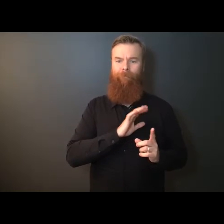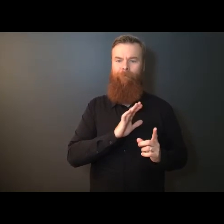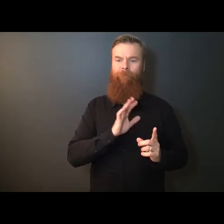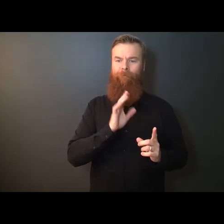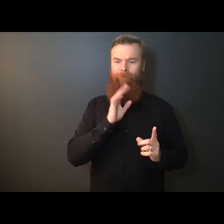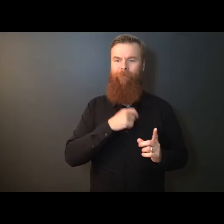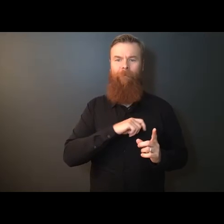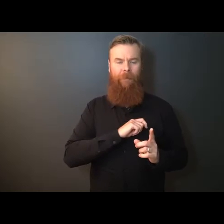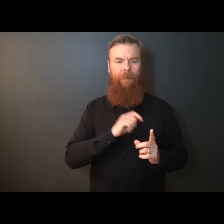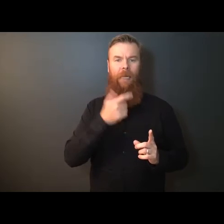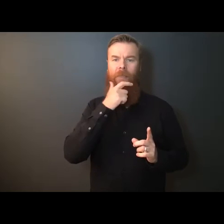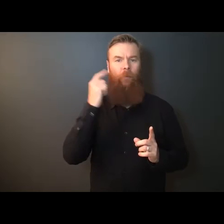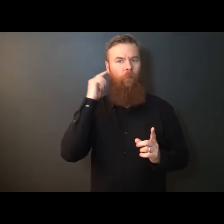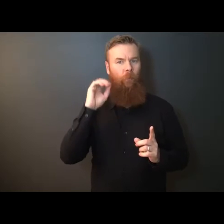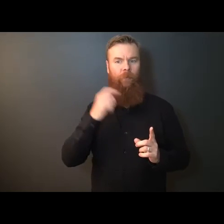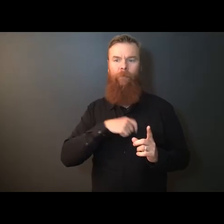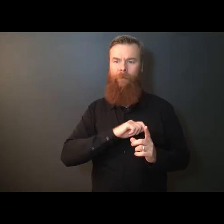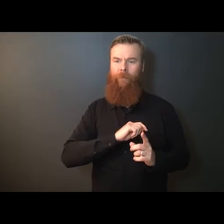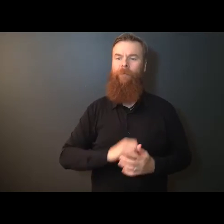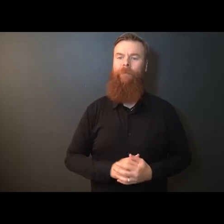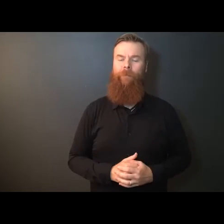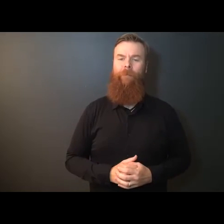blind people in my country, which is Guatemala.